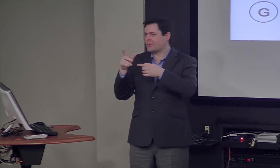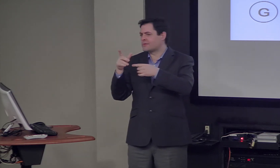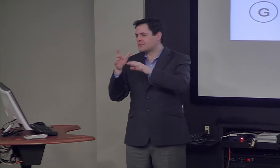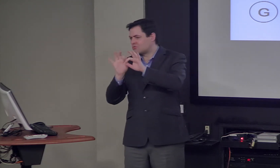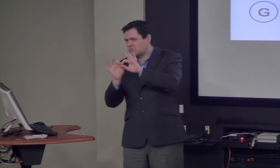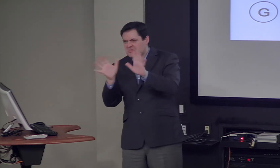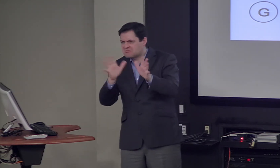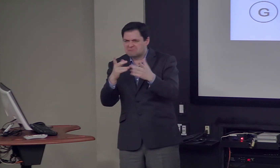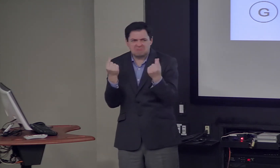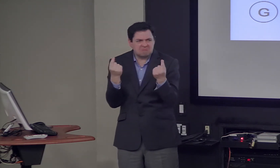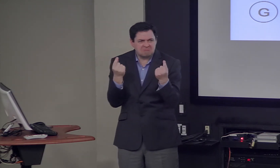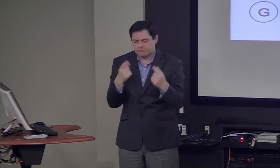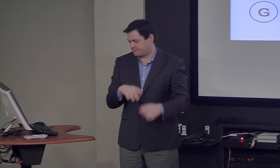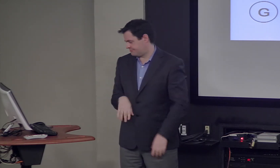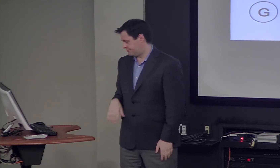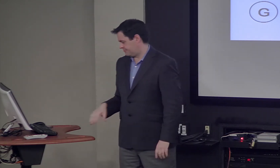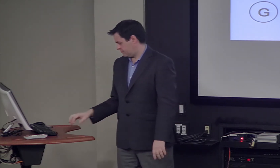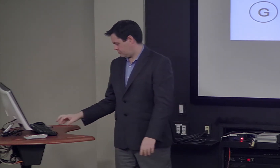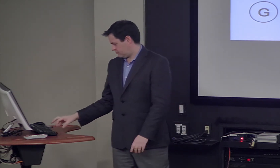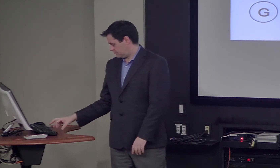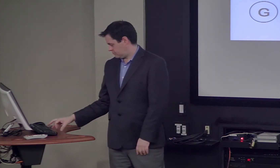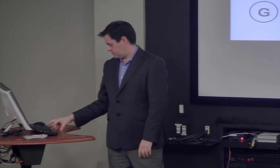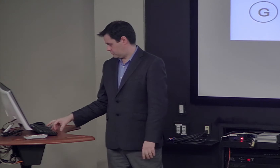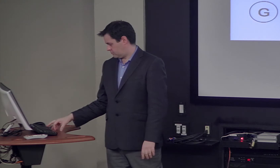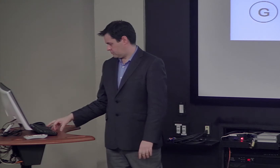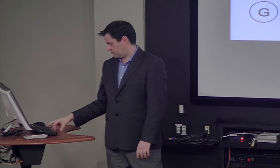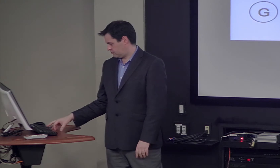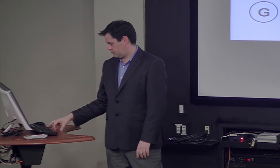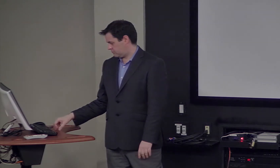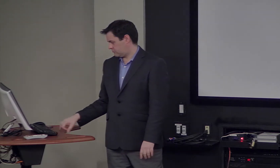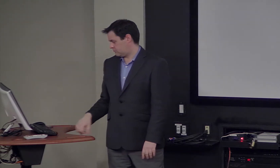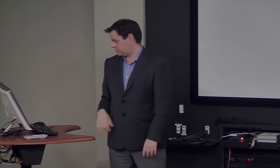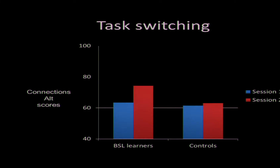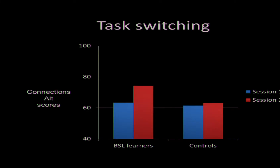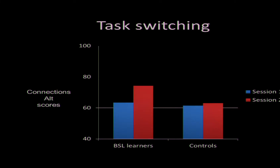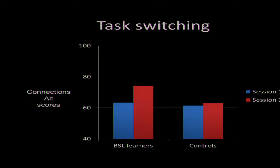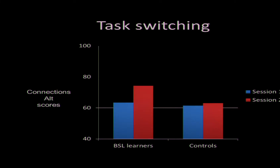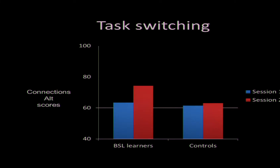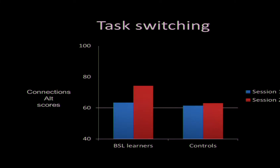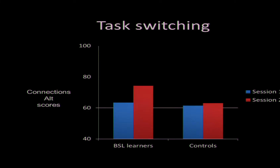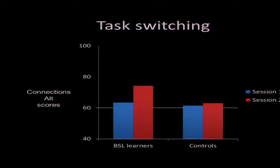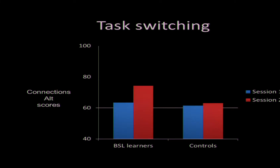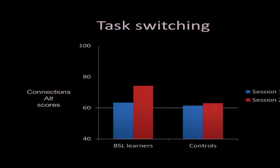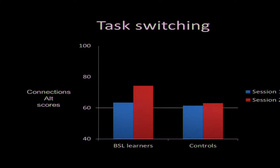here. Learning both a language and interpreting skill might be a predictive measure.